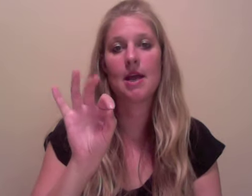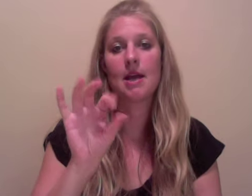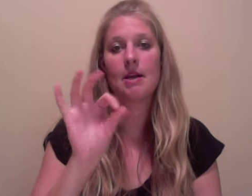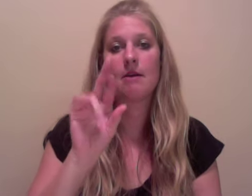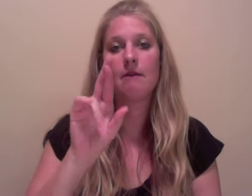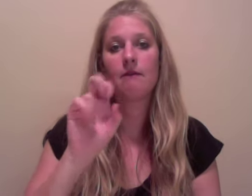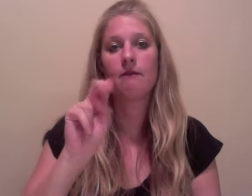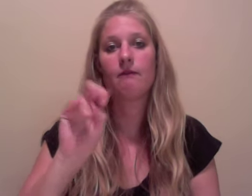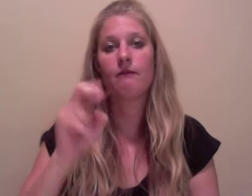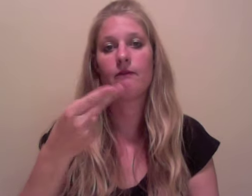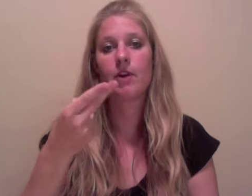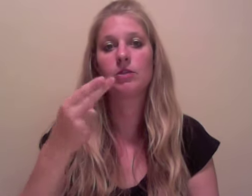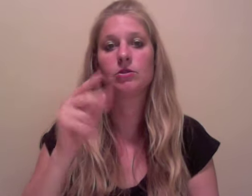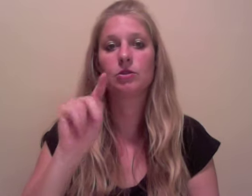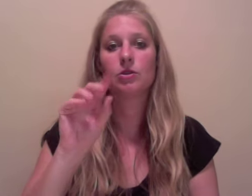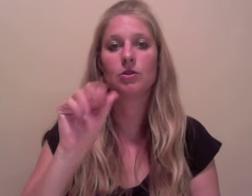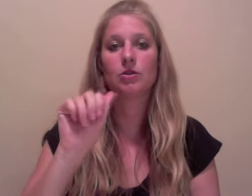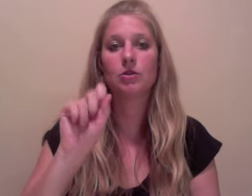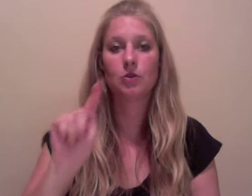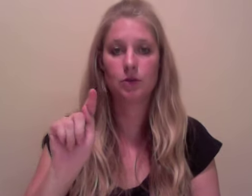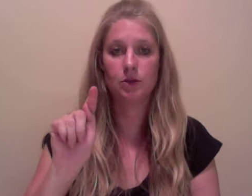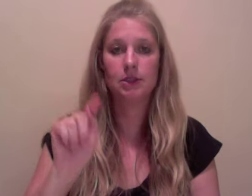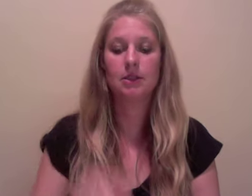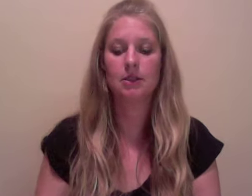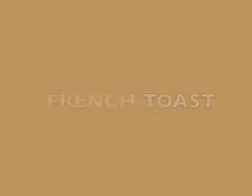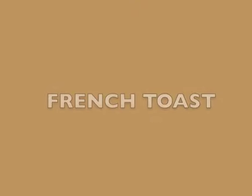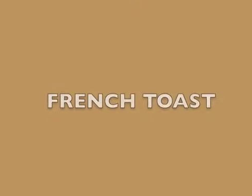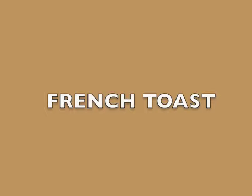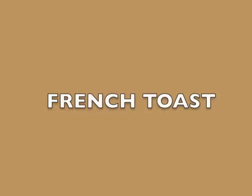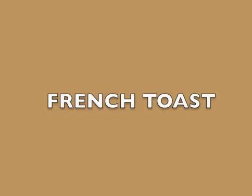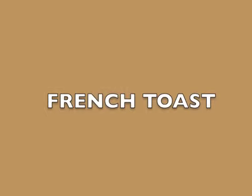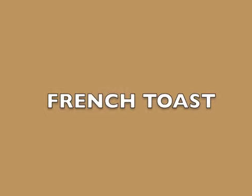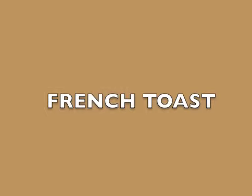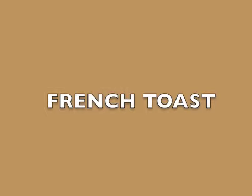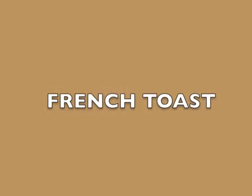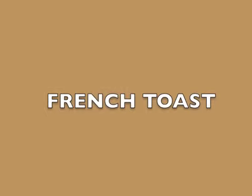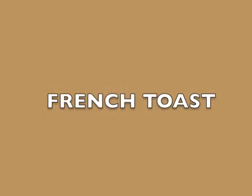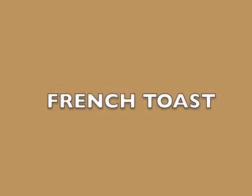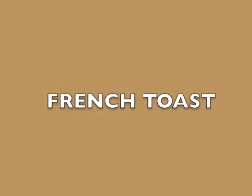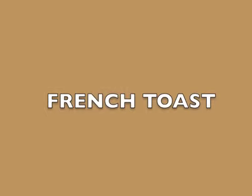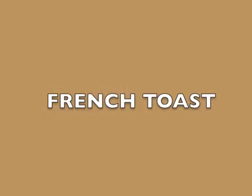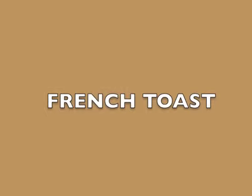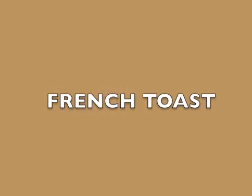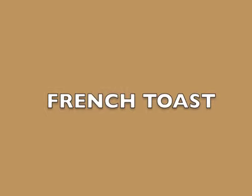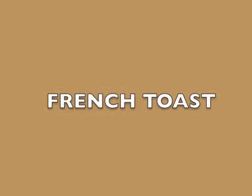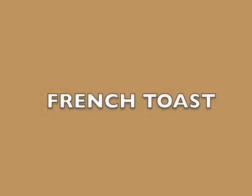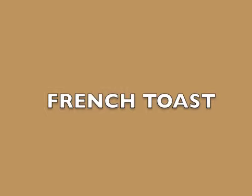Number 9 is French toast. Go ahead and sign what you think French toast is right now.